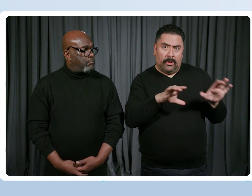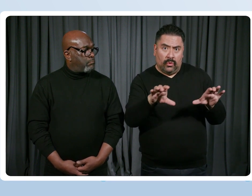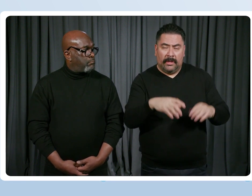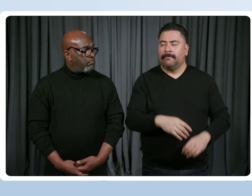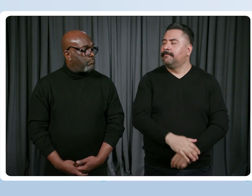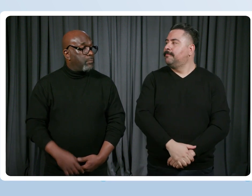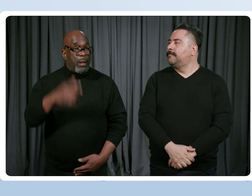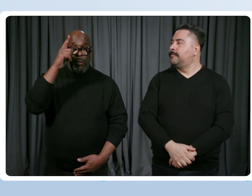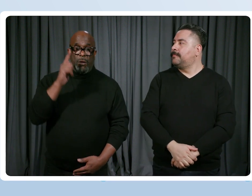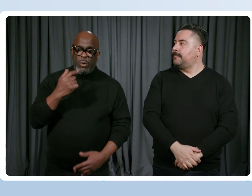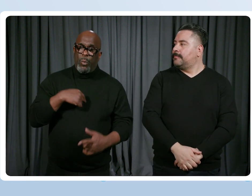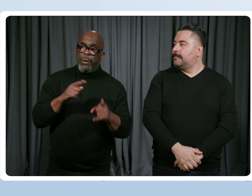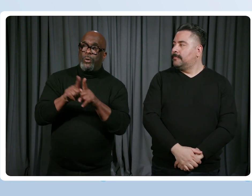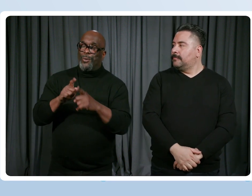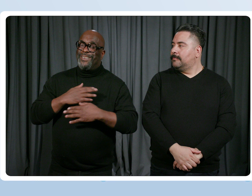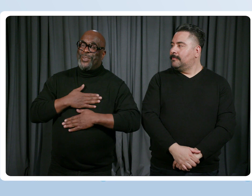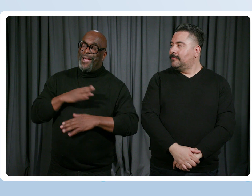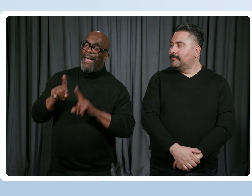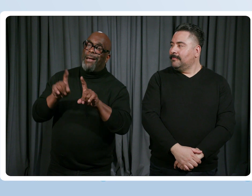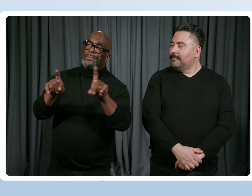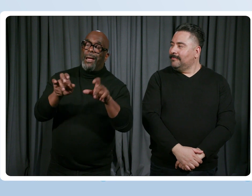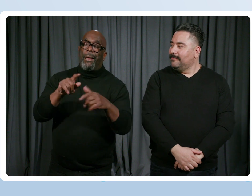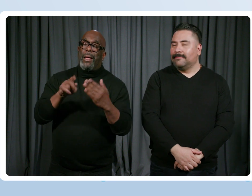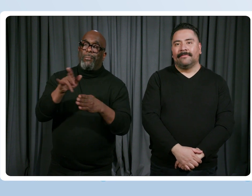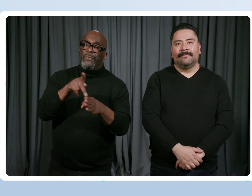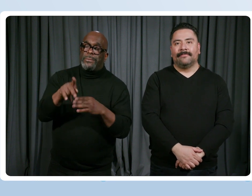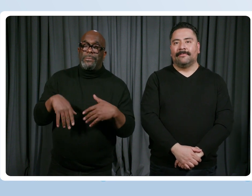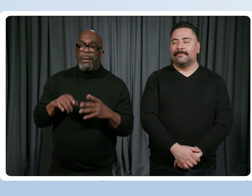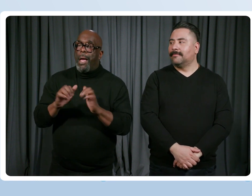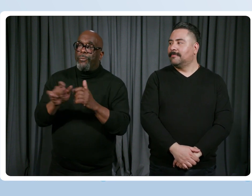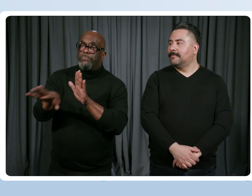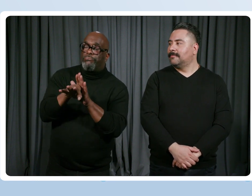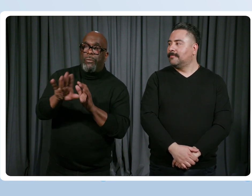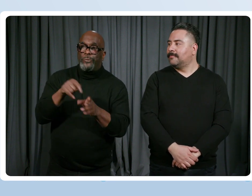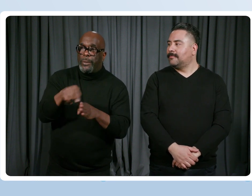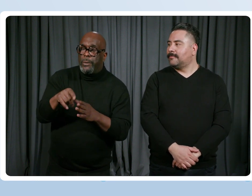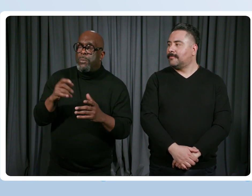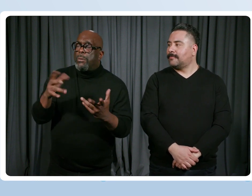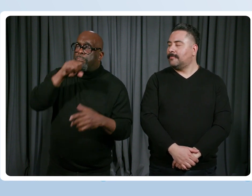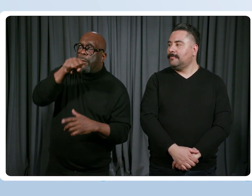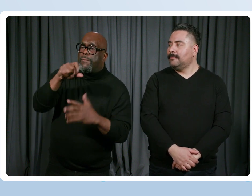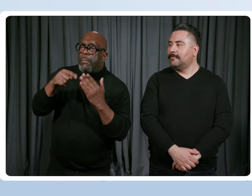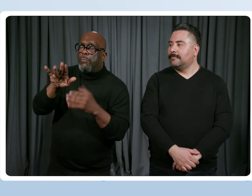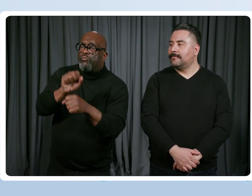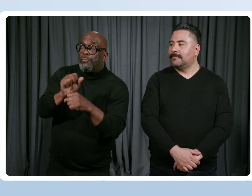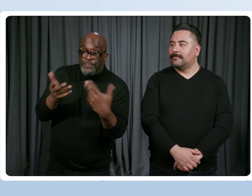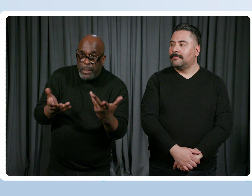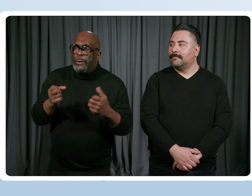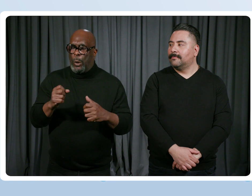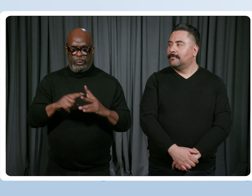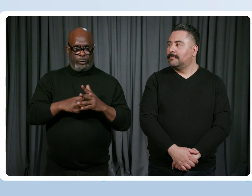also ask our guests about their professions and how they chose their professions and what they love about it. So just as a starting